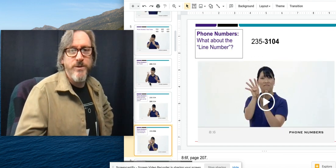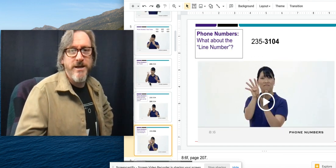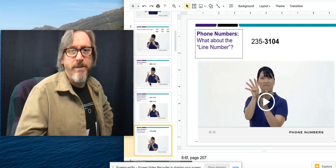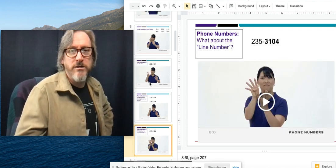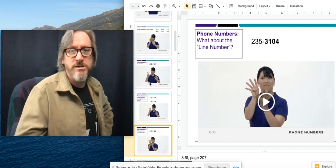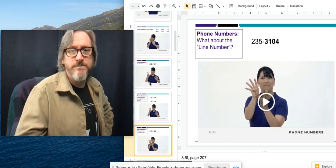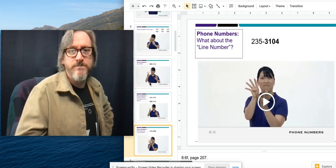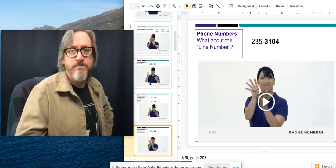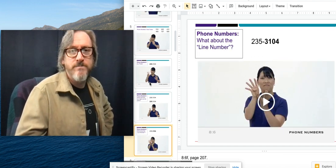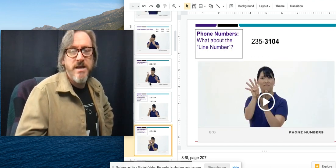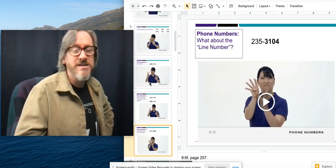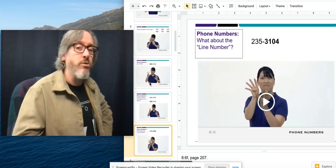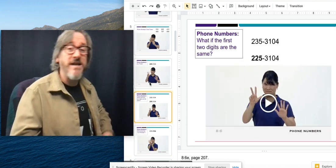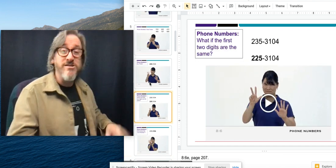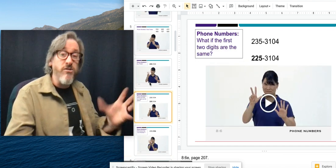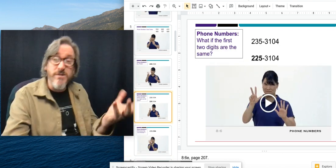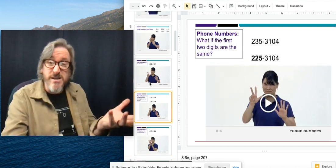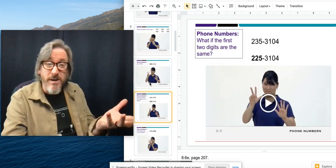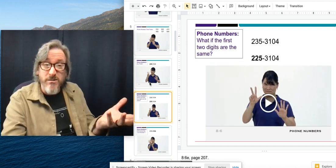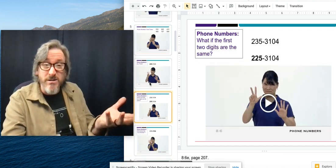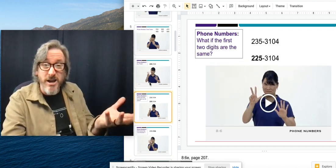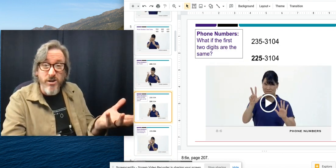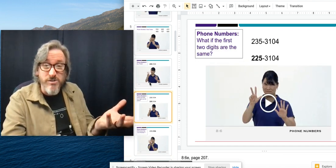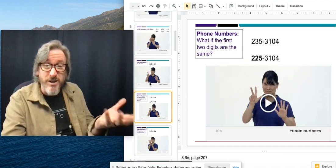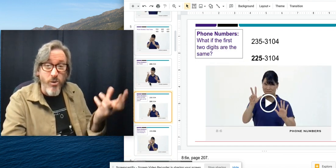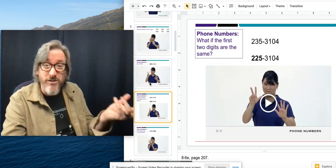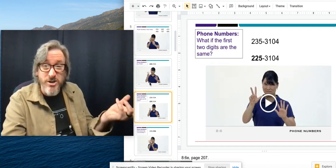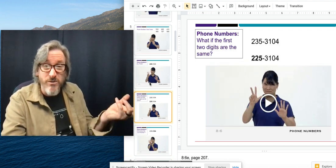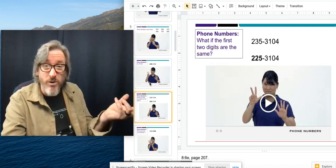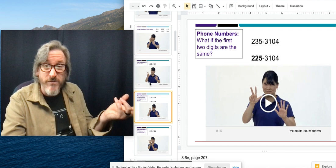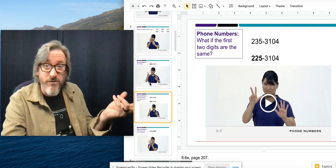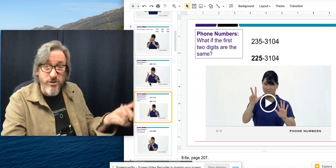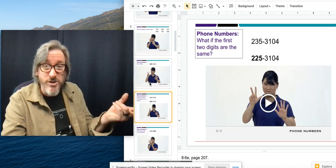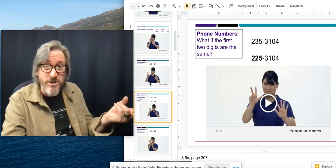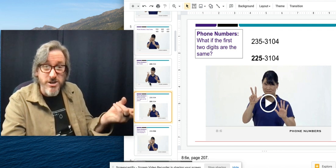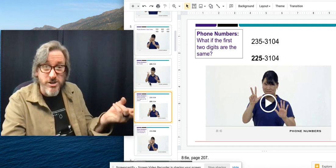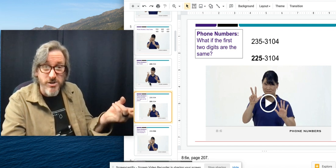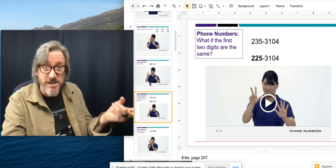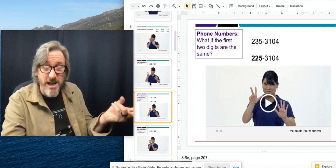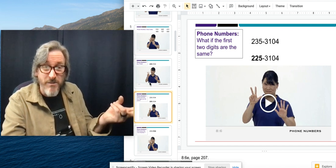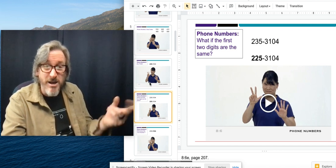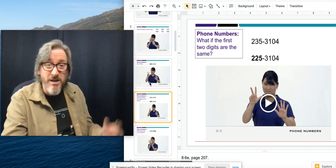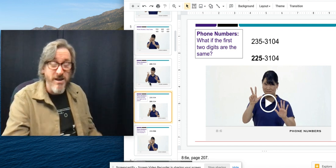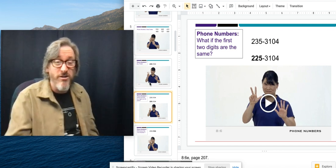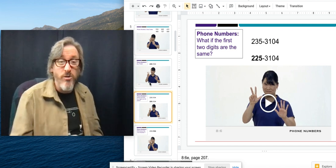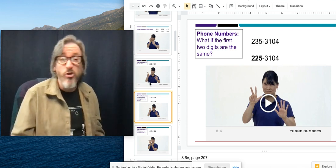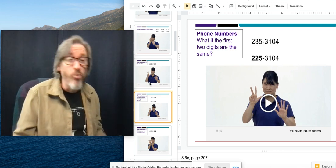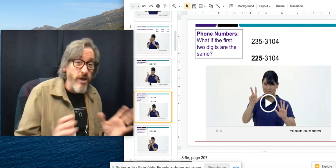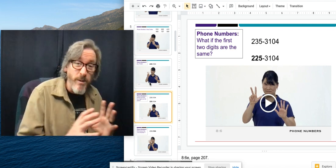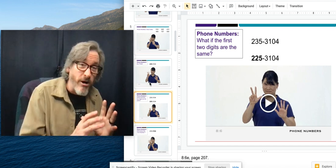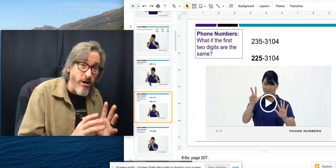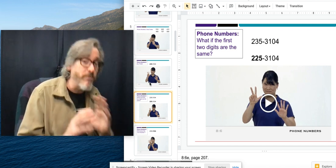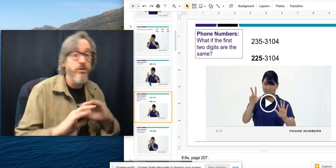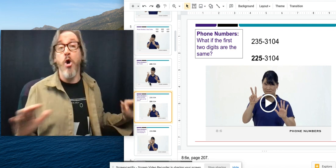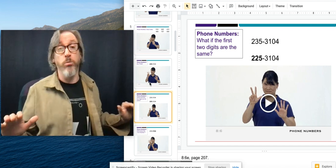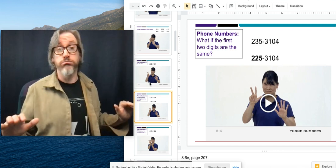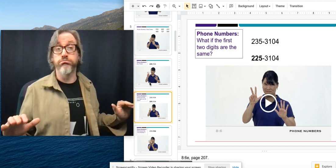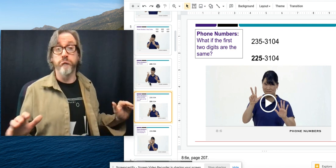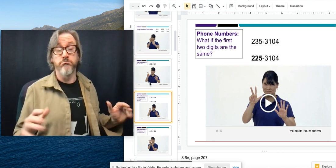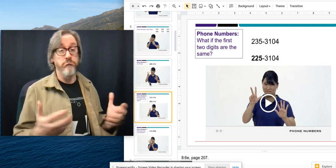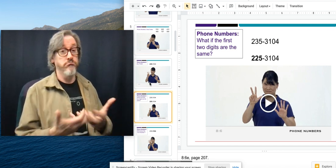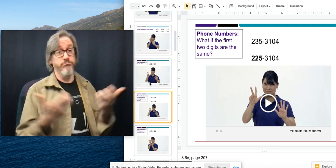We're doing it in pairs. So that's all there is about, it's really what if the first 2 digits are the same? Then you're like, well, will they be paired up?